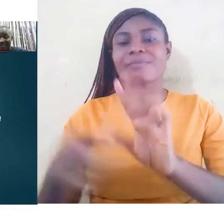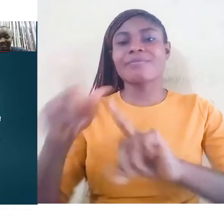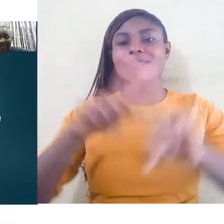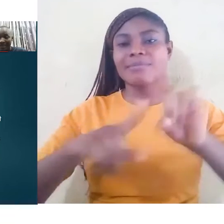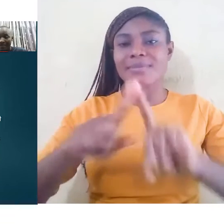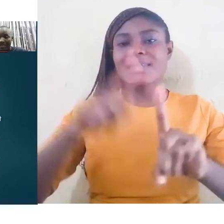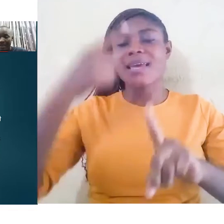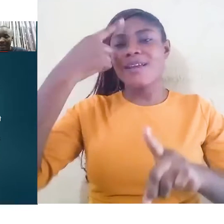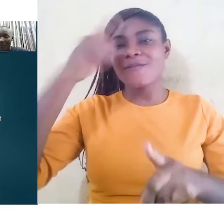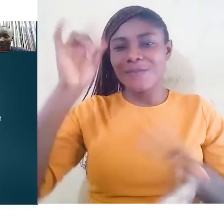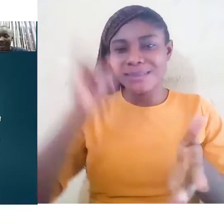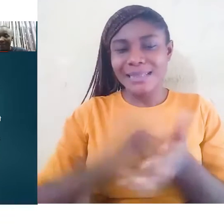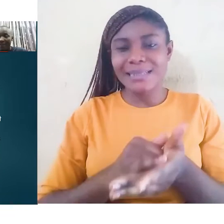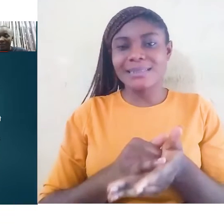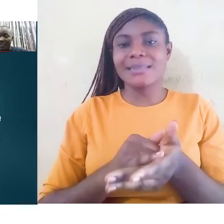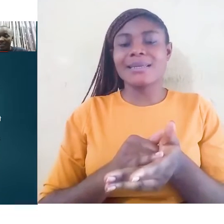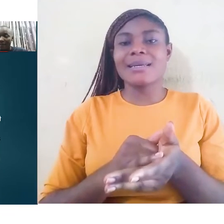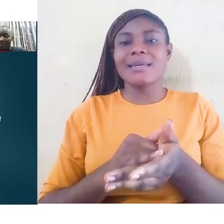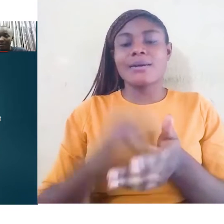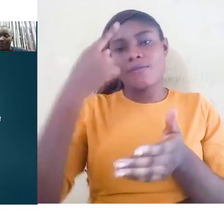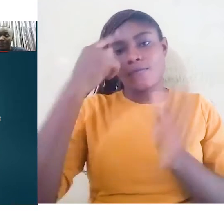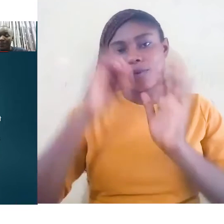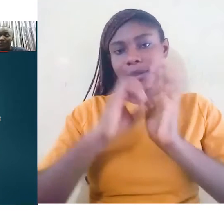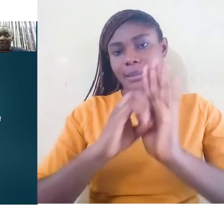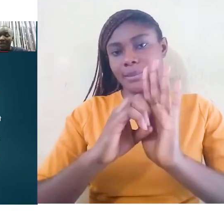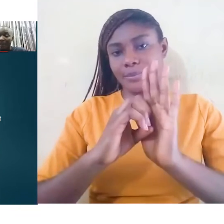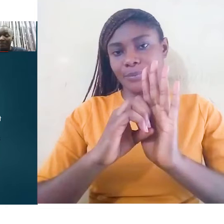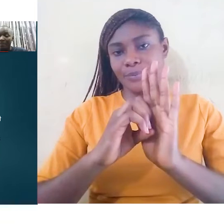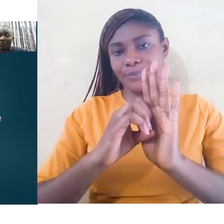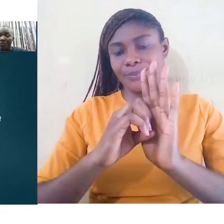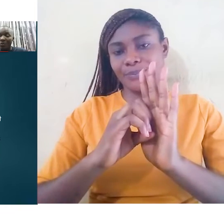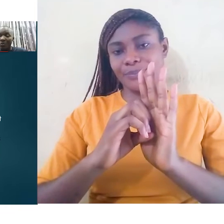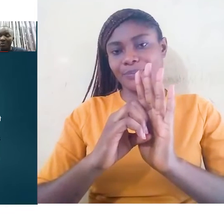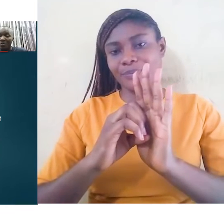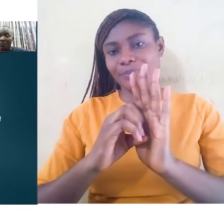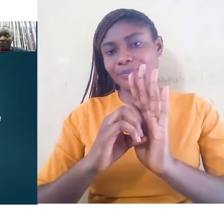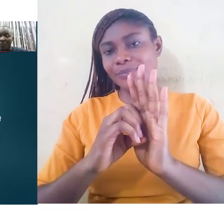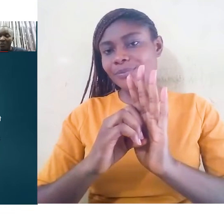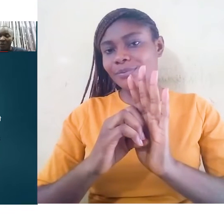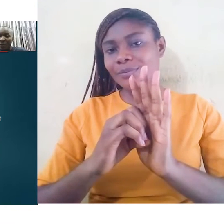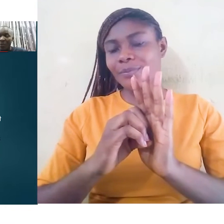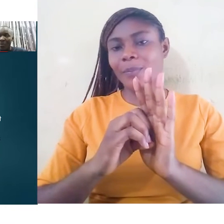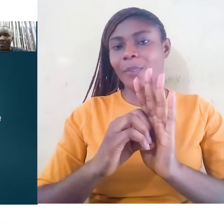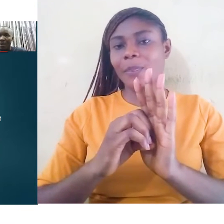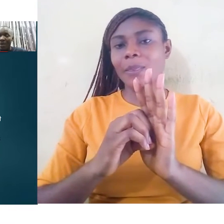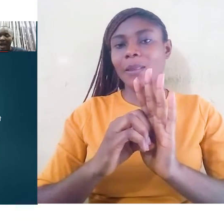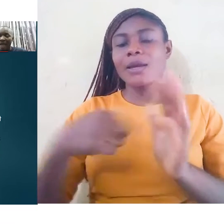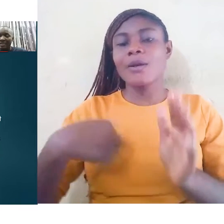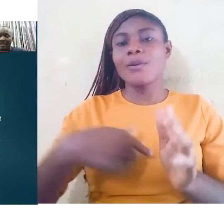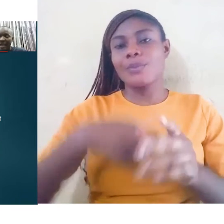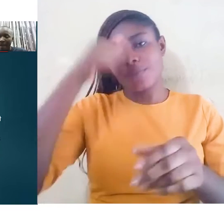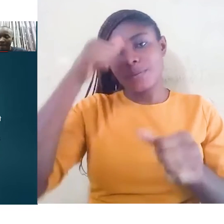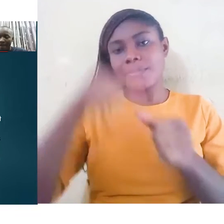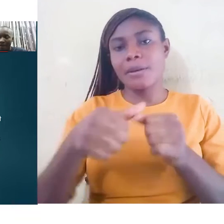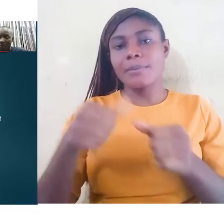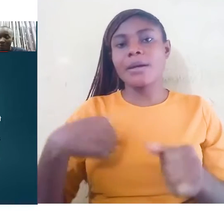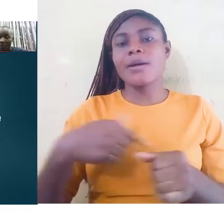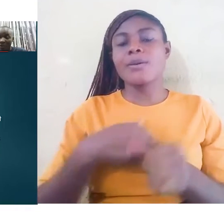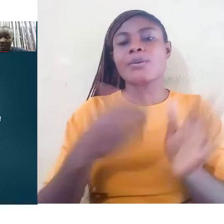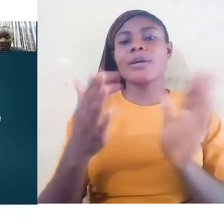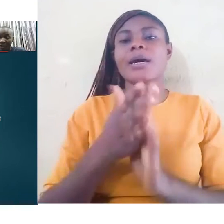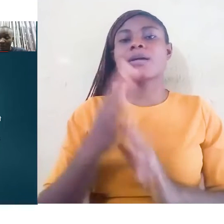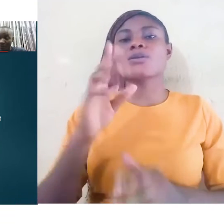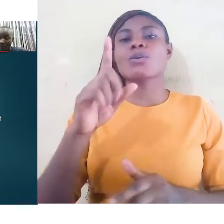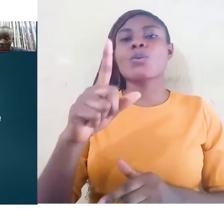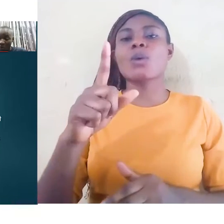morphological system where, for example, we remember we asked one